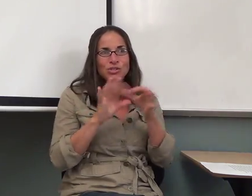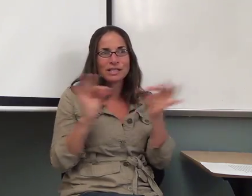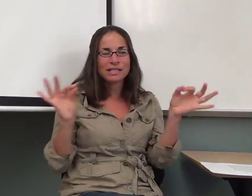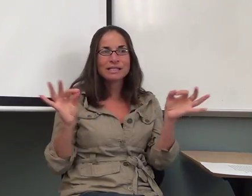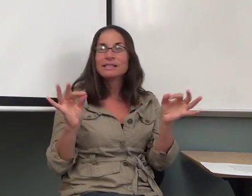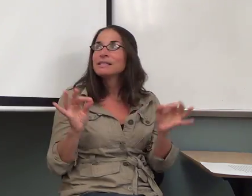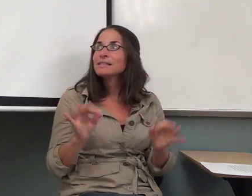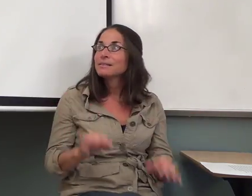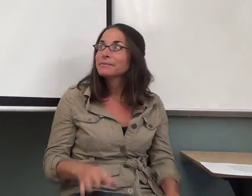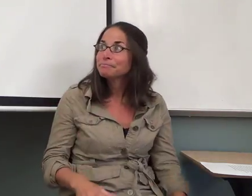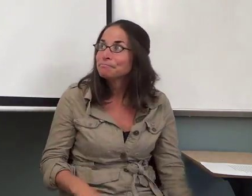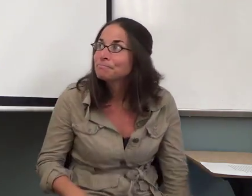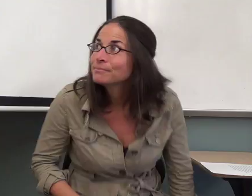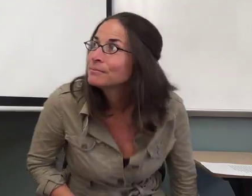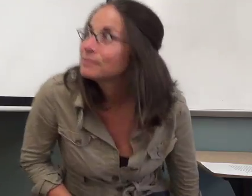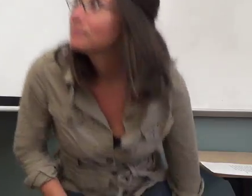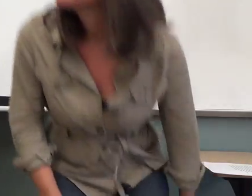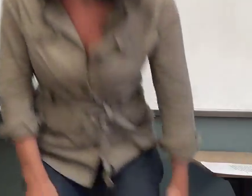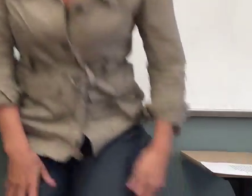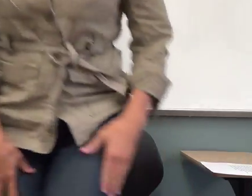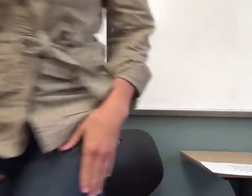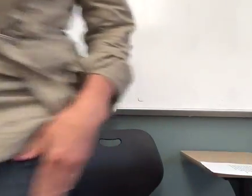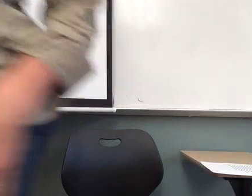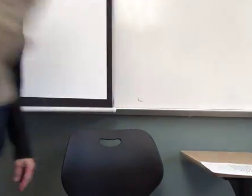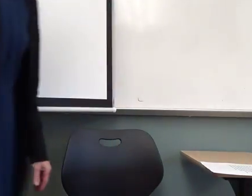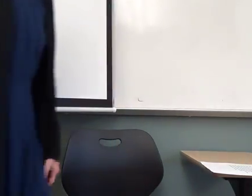Okay, almost there. In the 1990s,